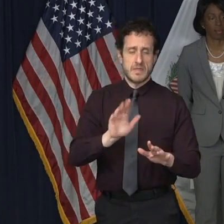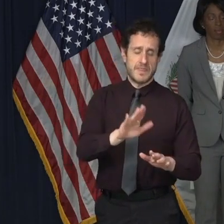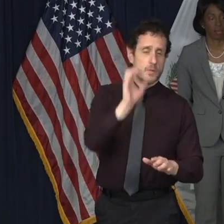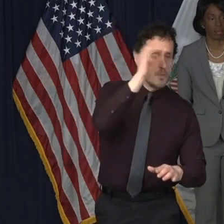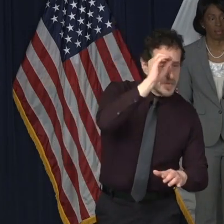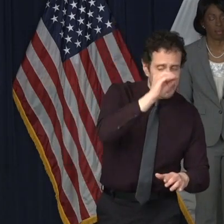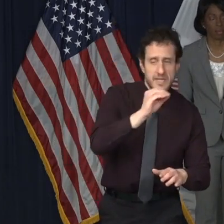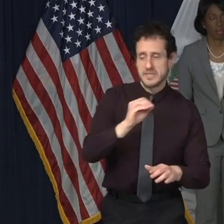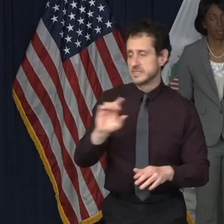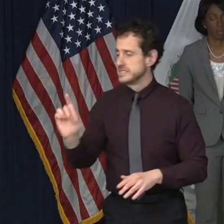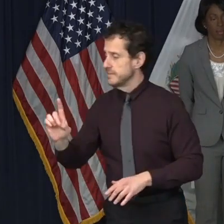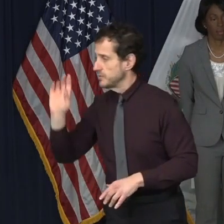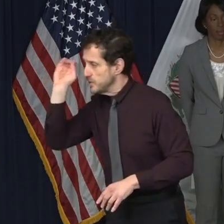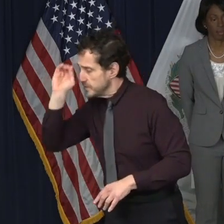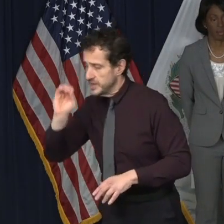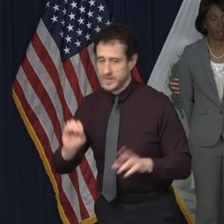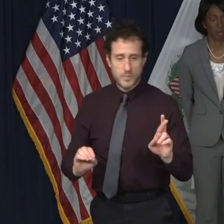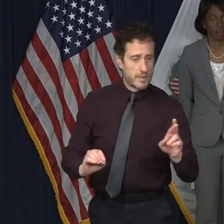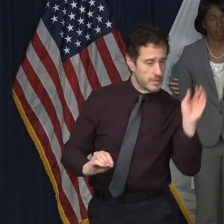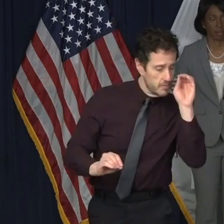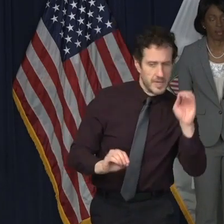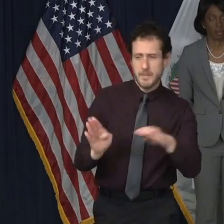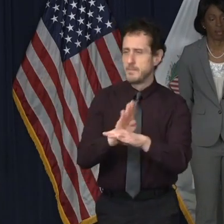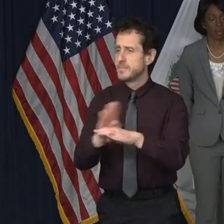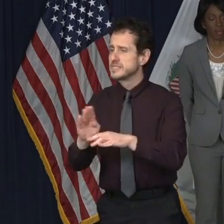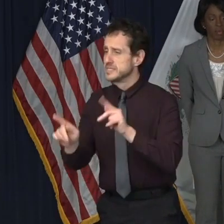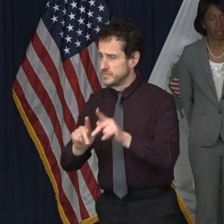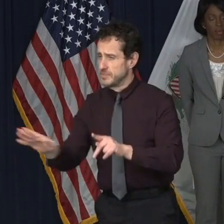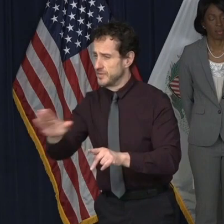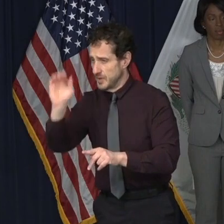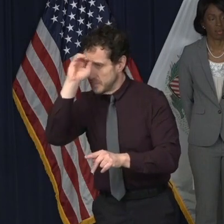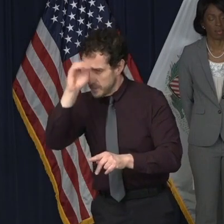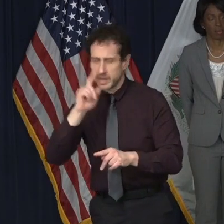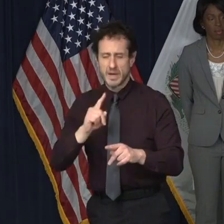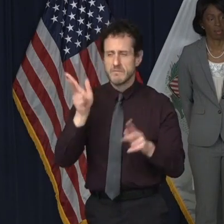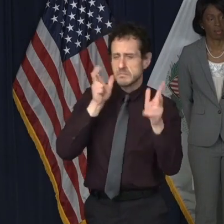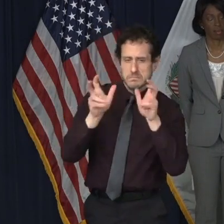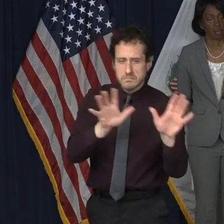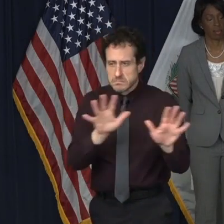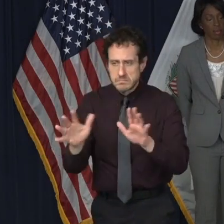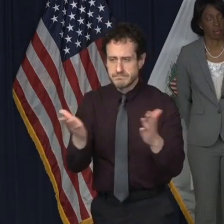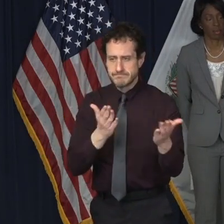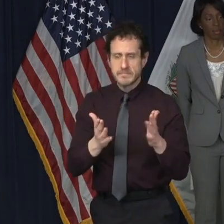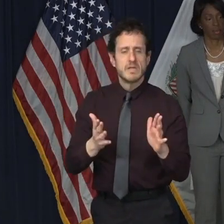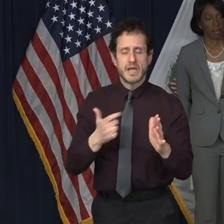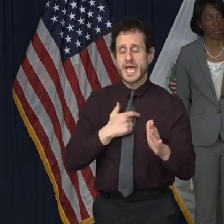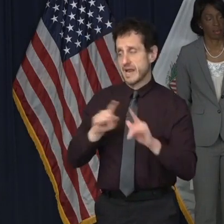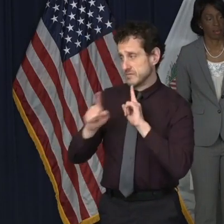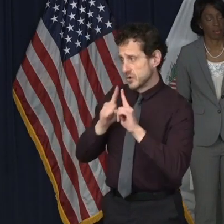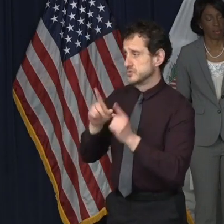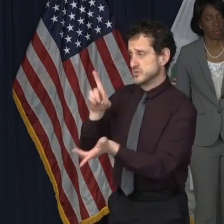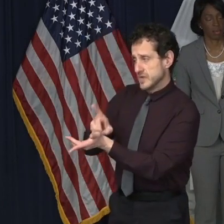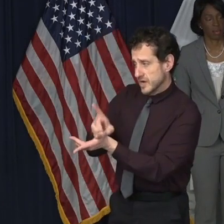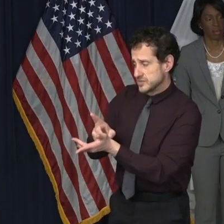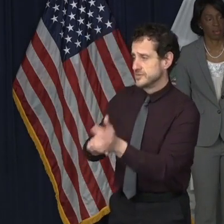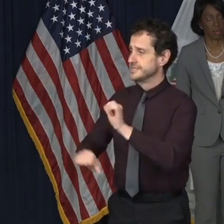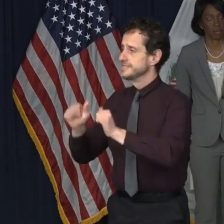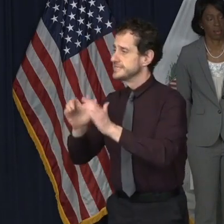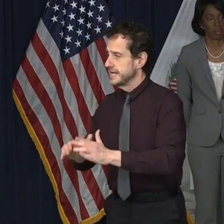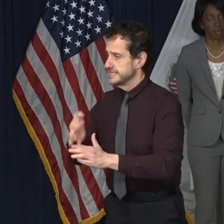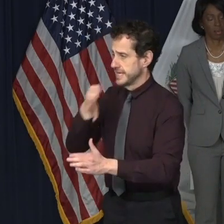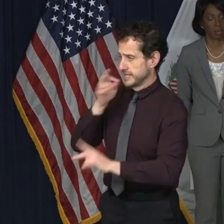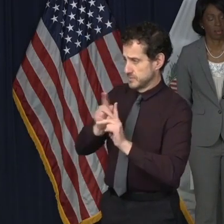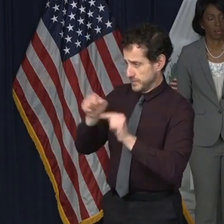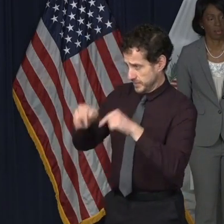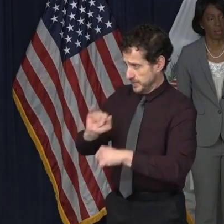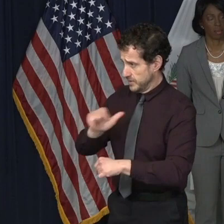officials of both parties and business leaders, and I've continued to consult with doctors and scientists and experts here in Illinois and